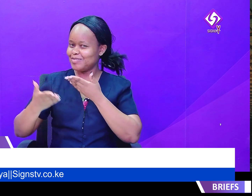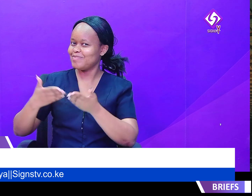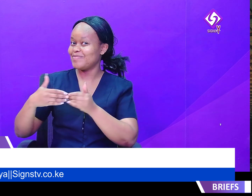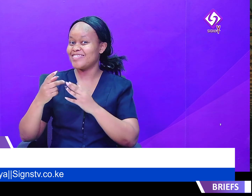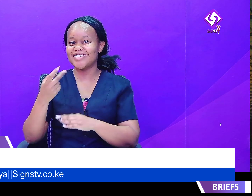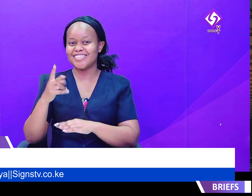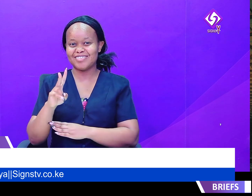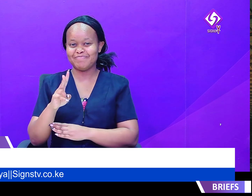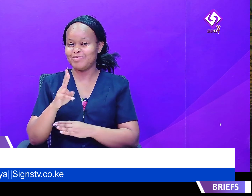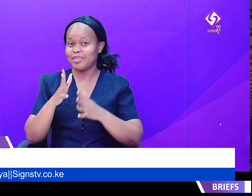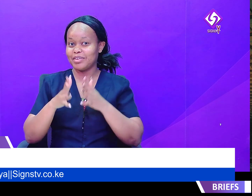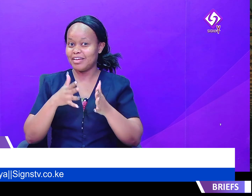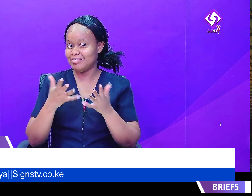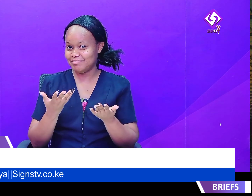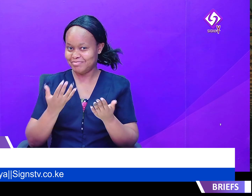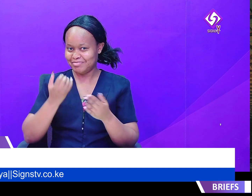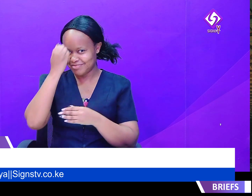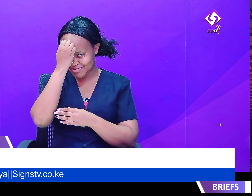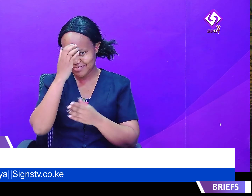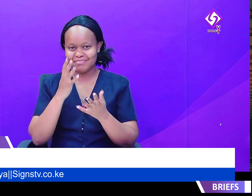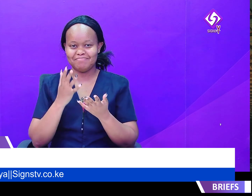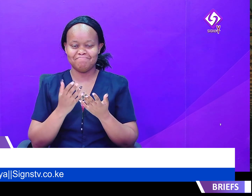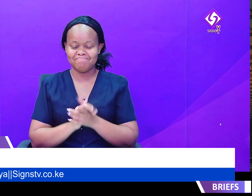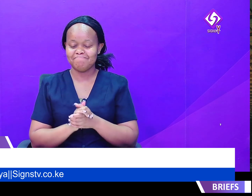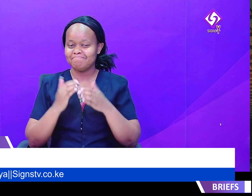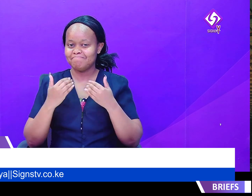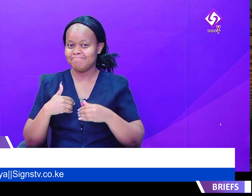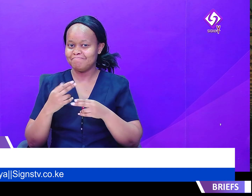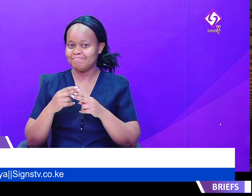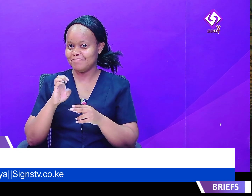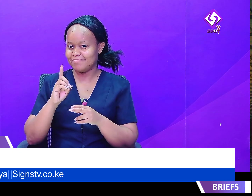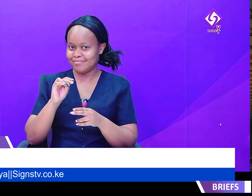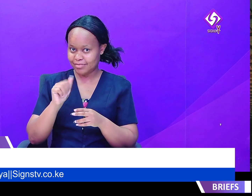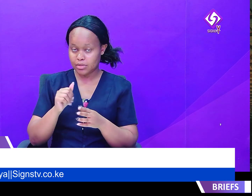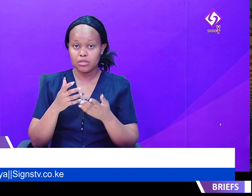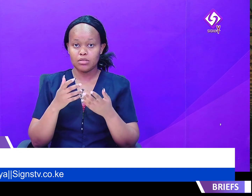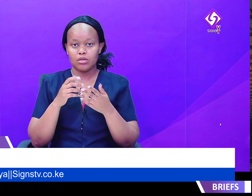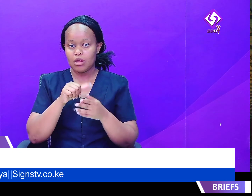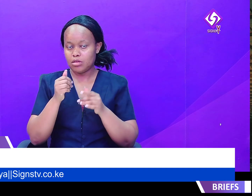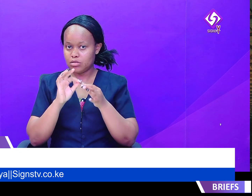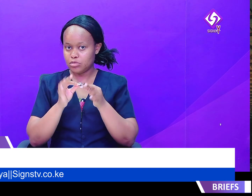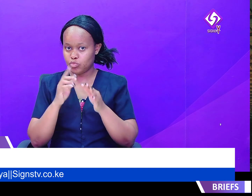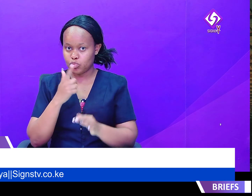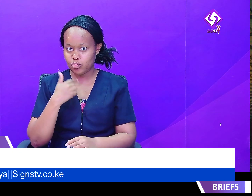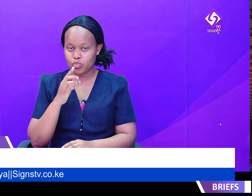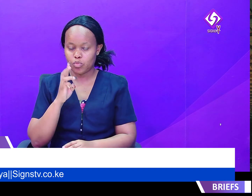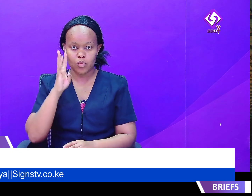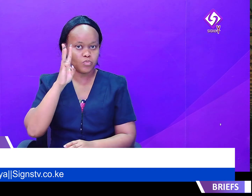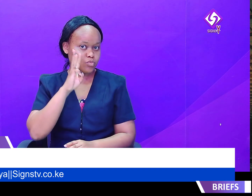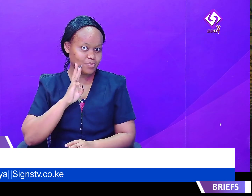Hello viewers, welcome to Science TV. My name is Edna Kaindi and our sign language